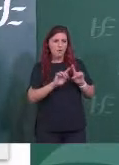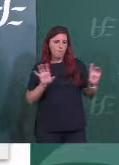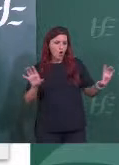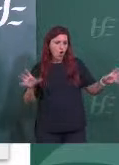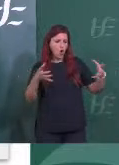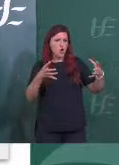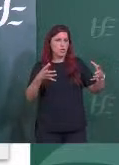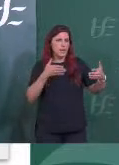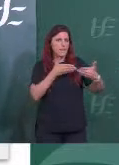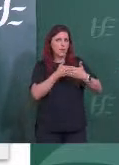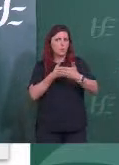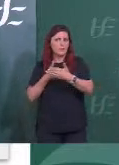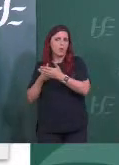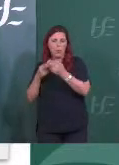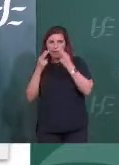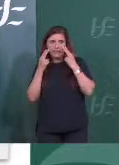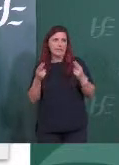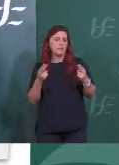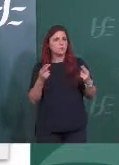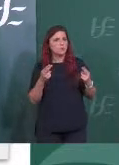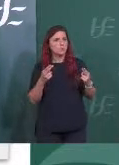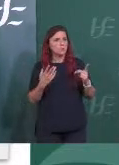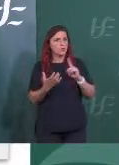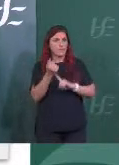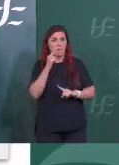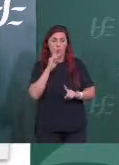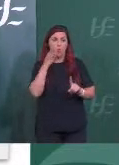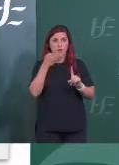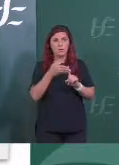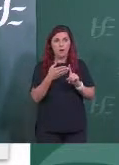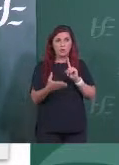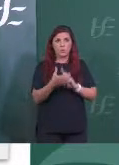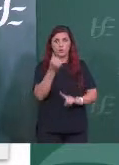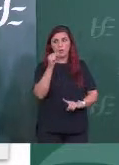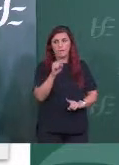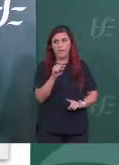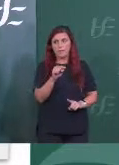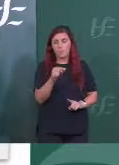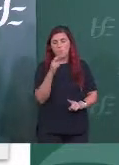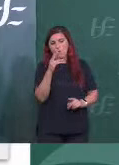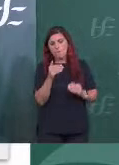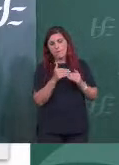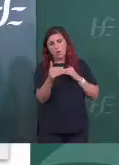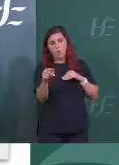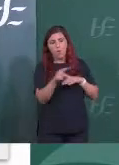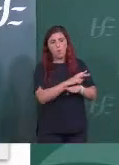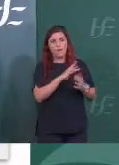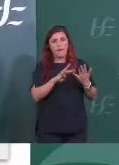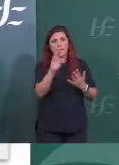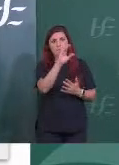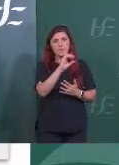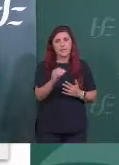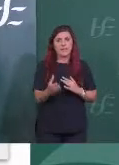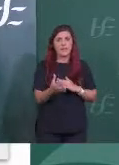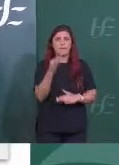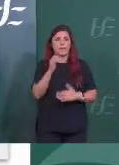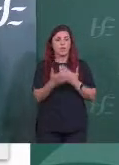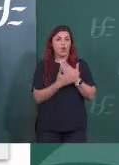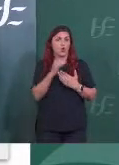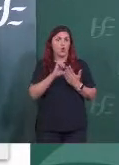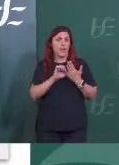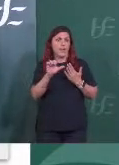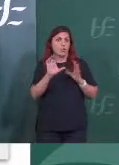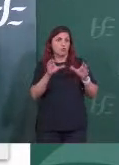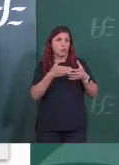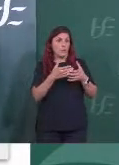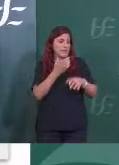need to reach rising, we're well on target for reaching hopefully over 90% if those younger age groups keep up with